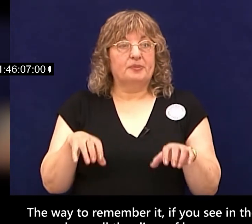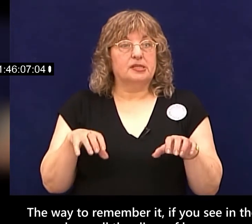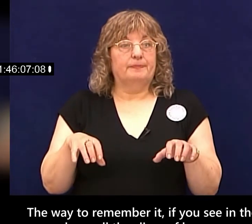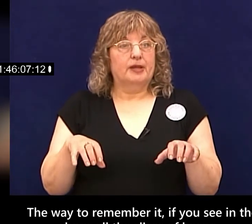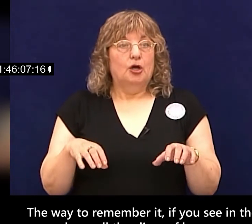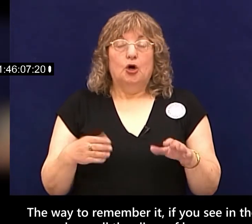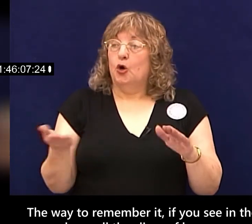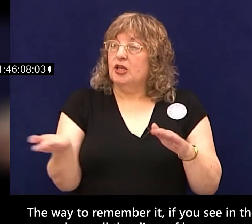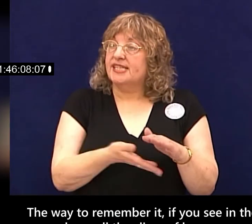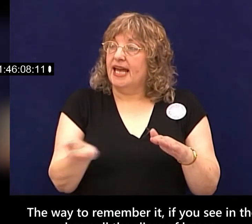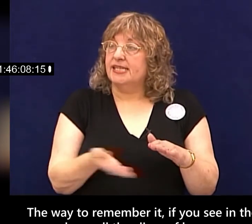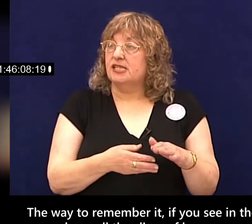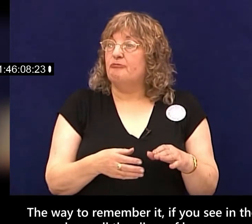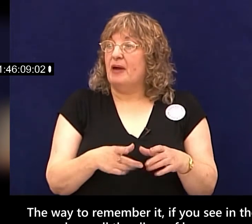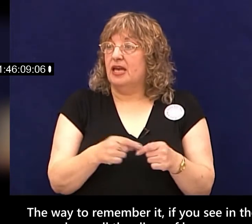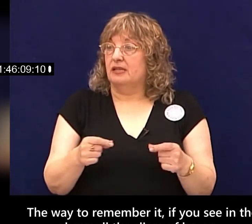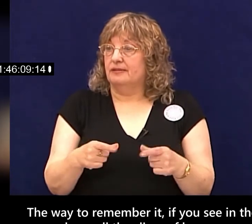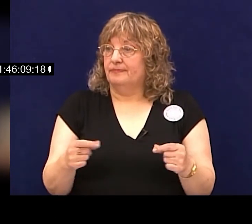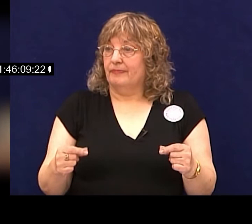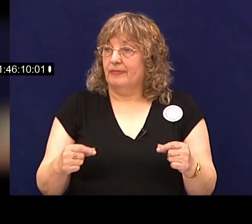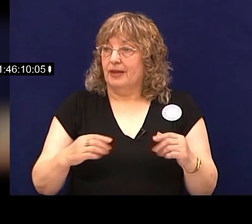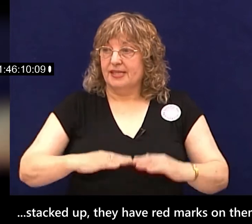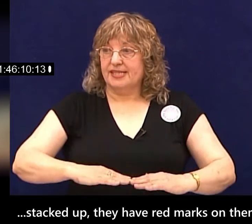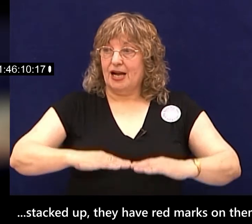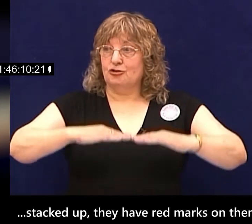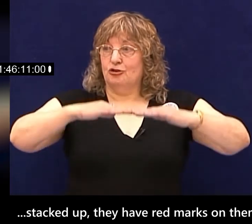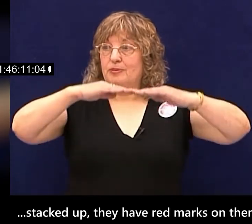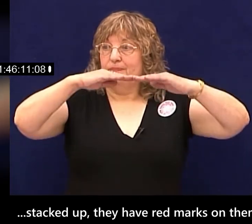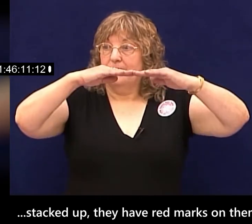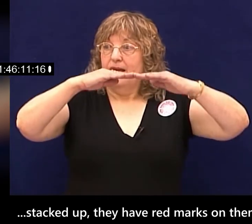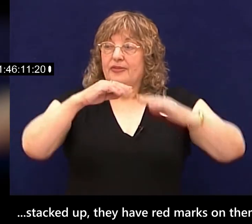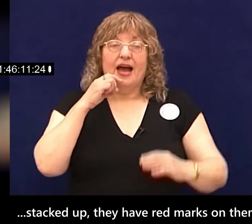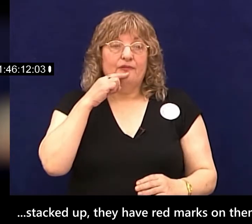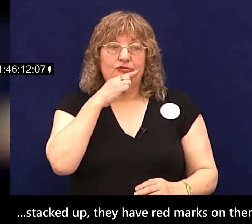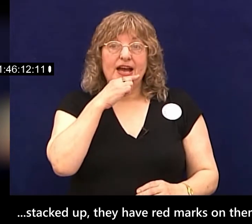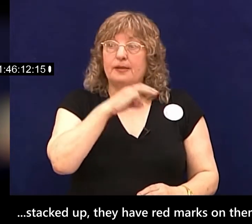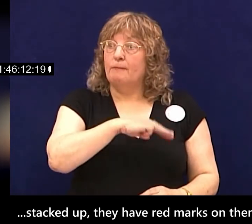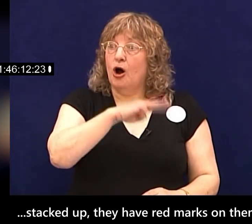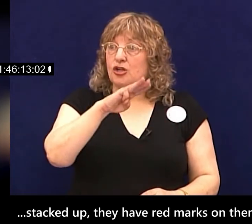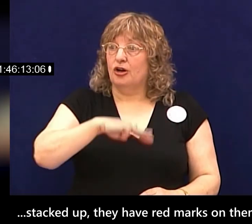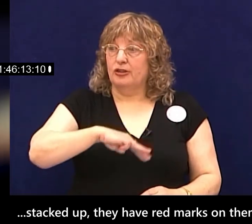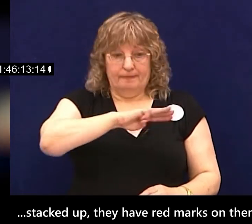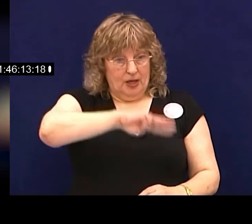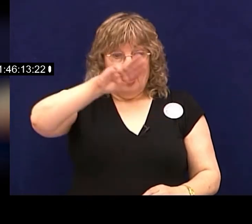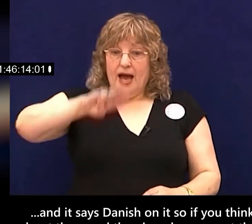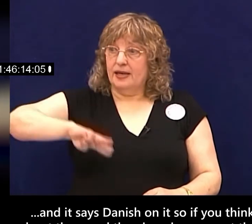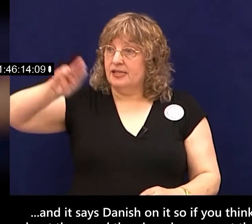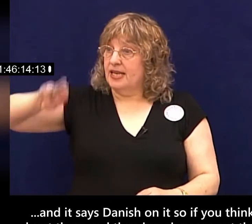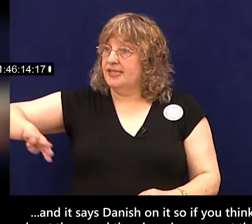shops all the slices of bacon stacked up, they have red marks on them and it says